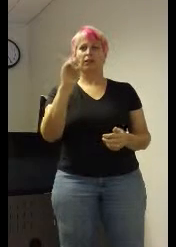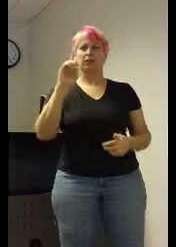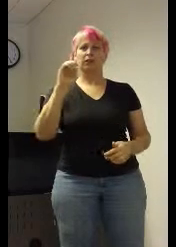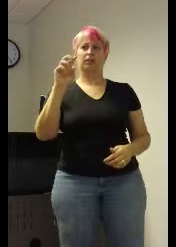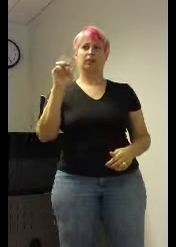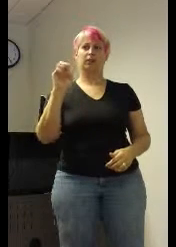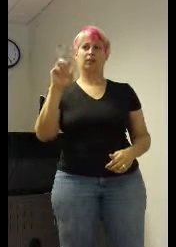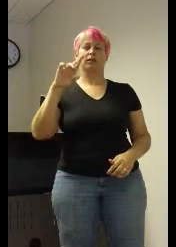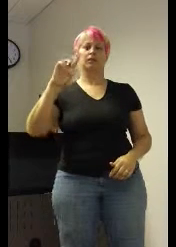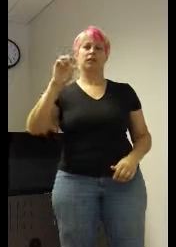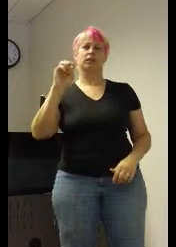another.